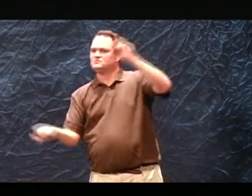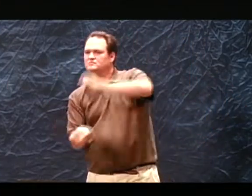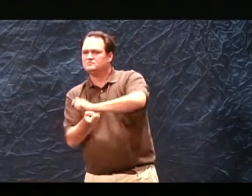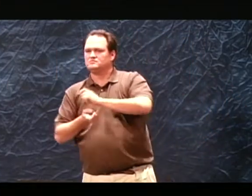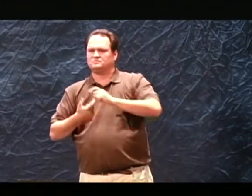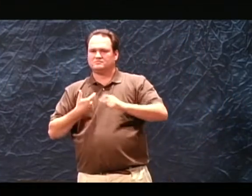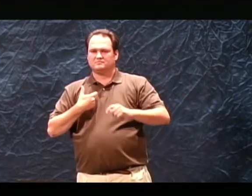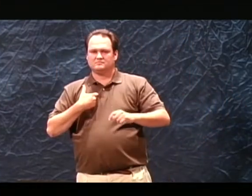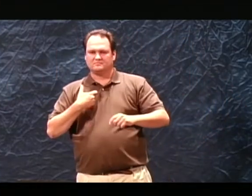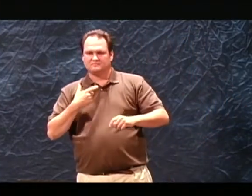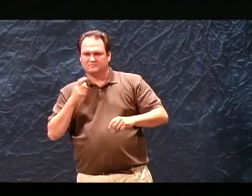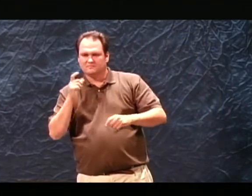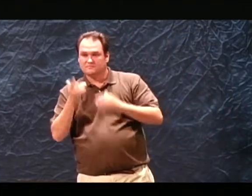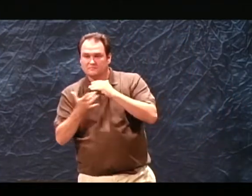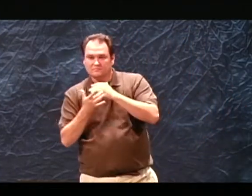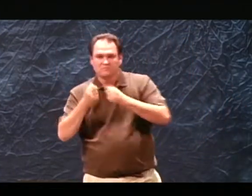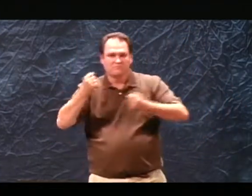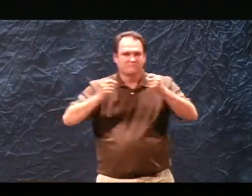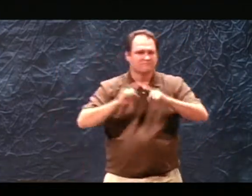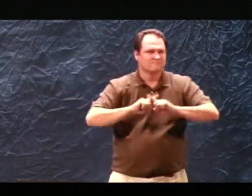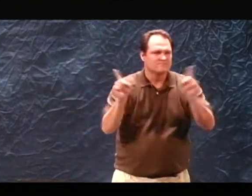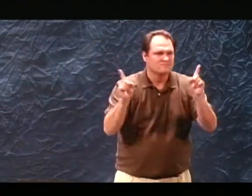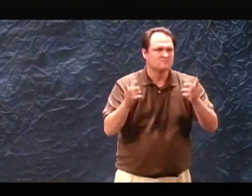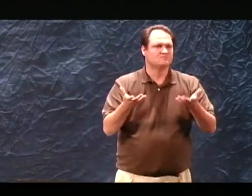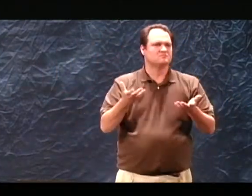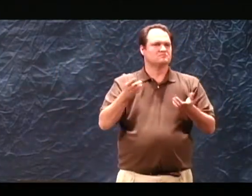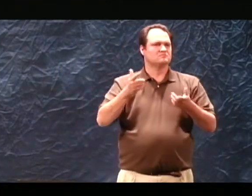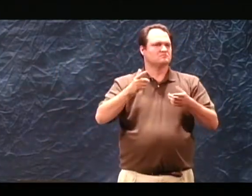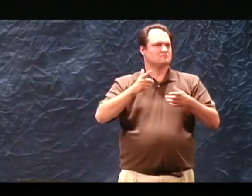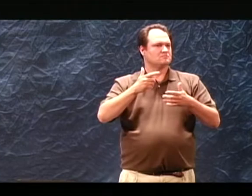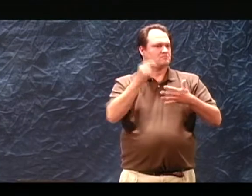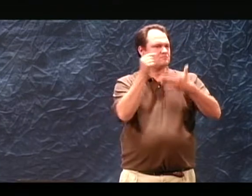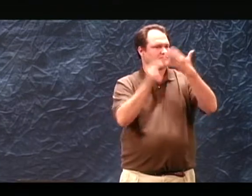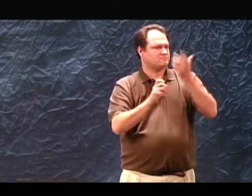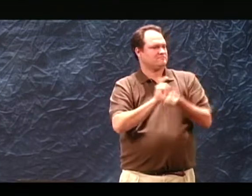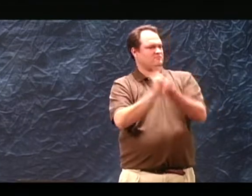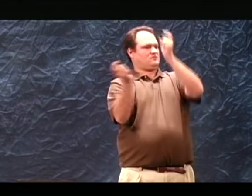if you were to lose one of your limbs your life would change drastically